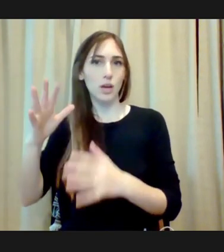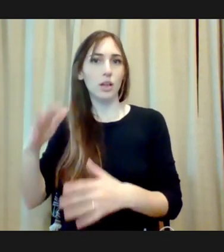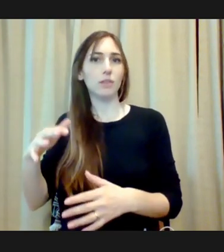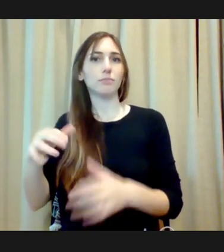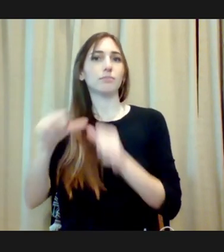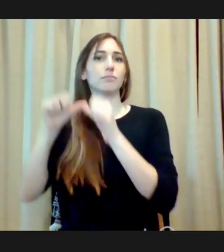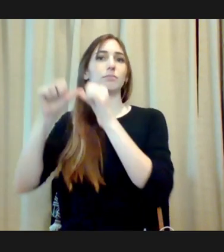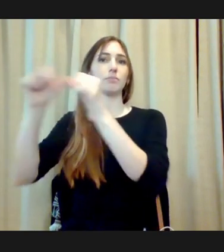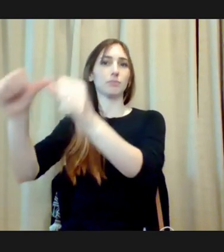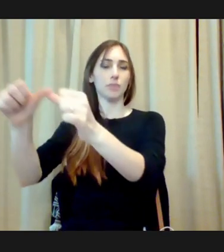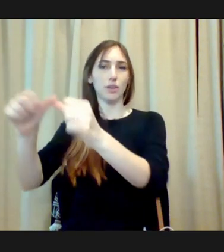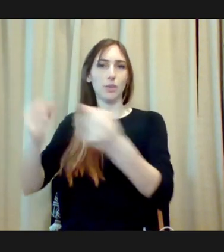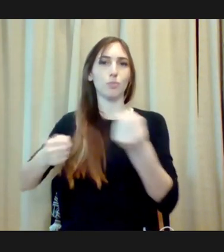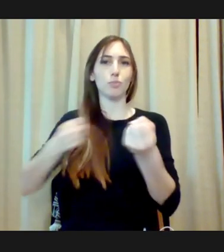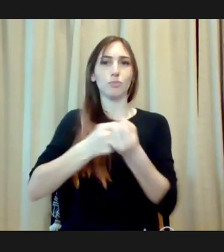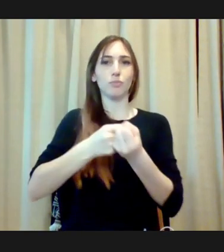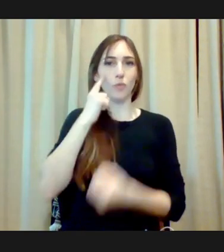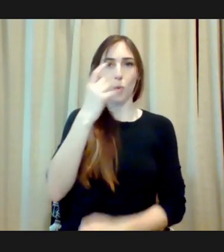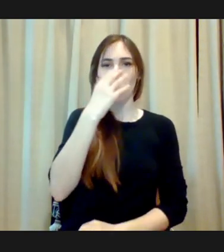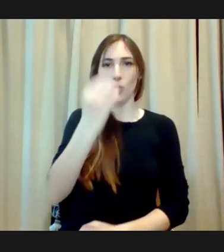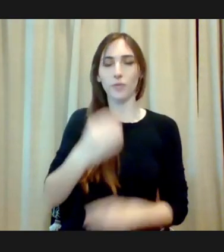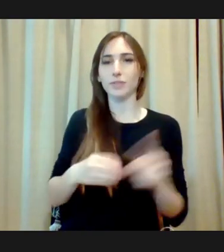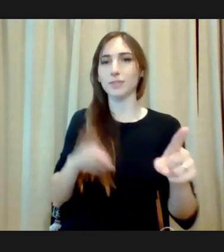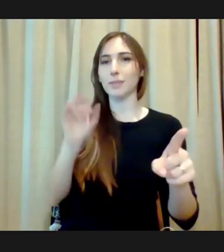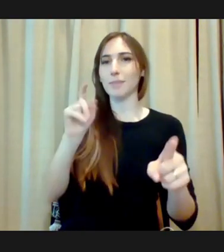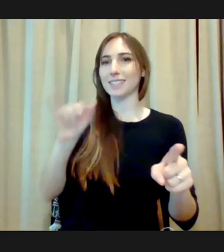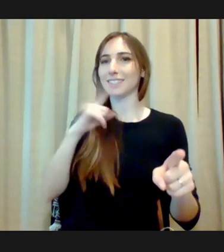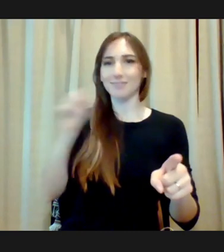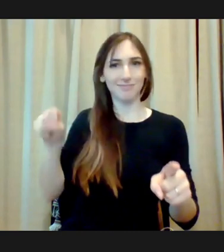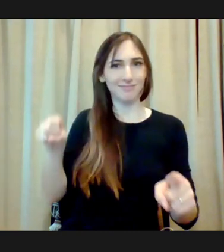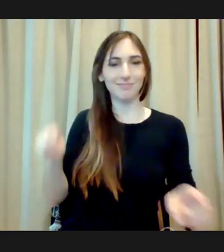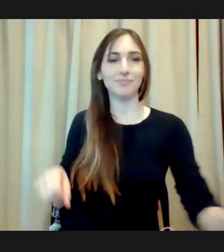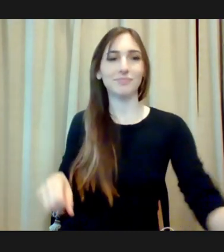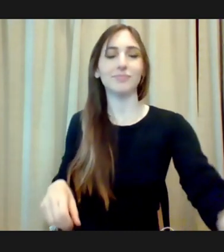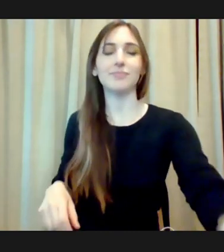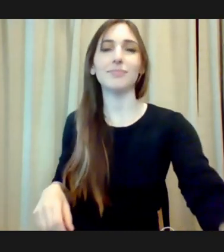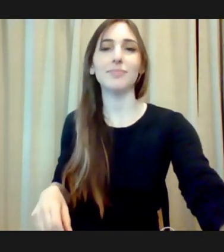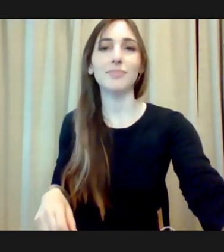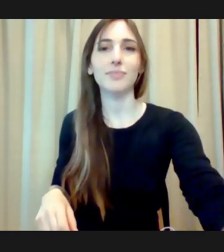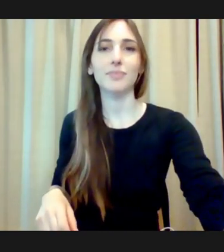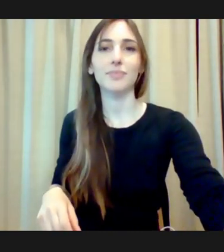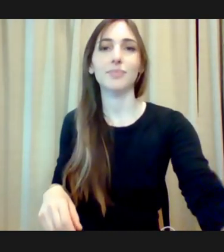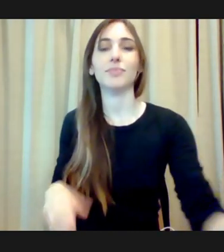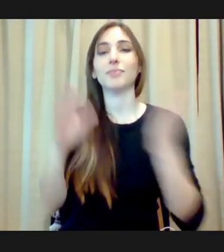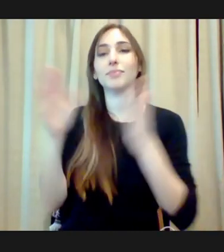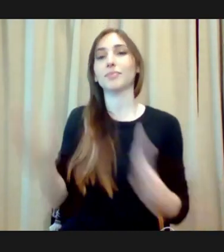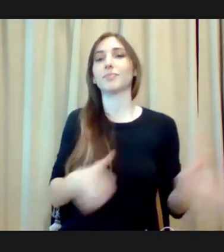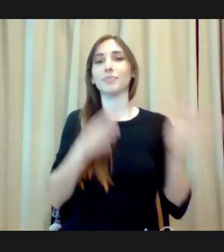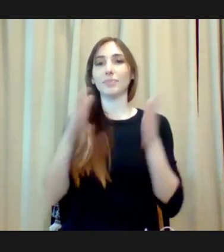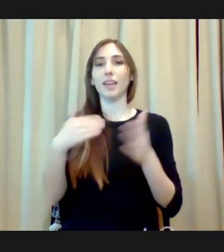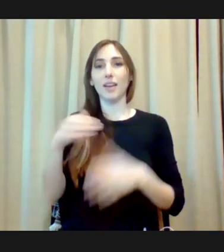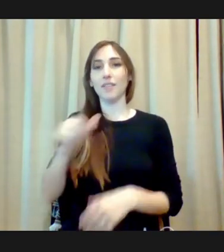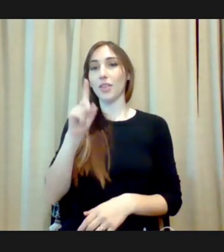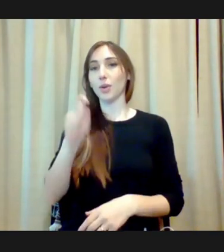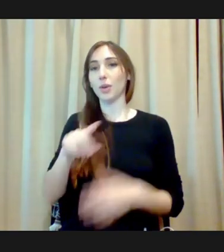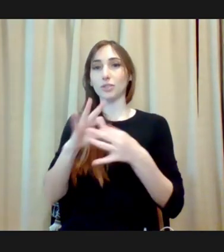wolves. Absolutely. Shifting gears a little bit, we have a question about the Alexander wolves. It says,